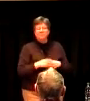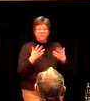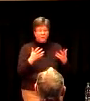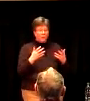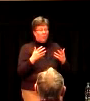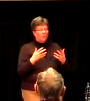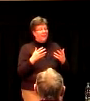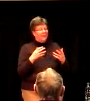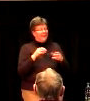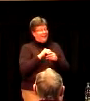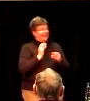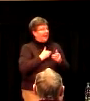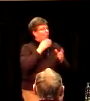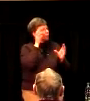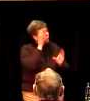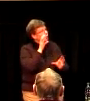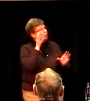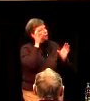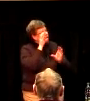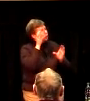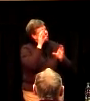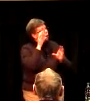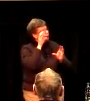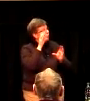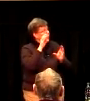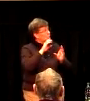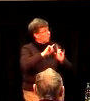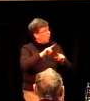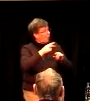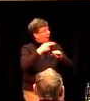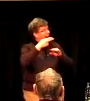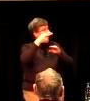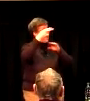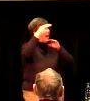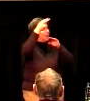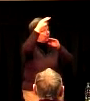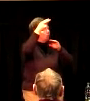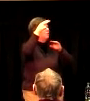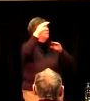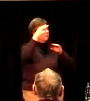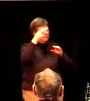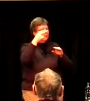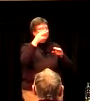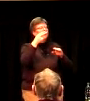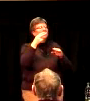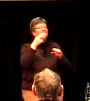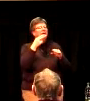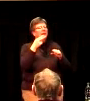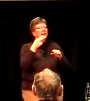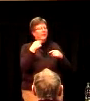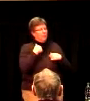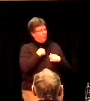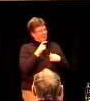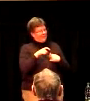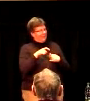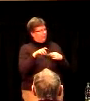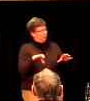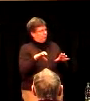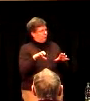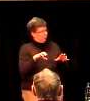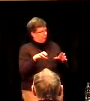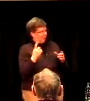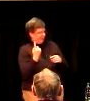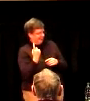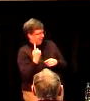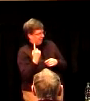So in our quest to go higher and higher, it had become apparent that if we wanted to be in the balloon making the measurements, we needed to do something so that we